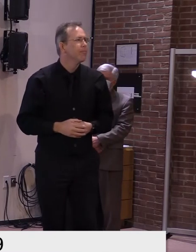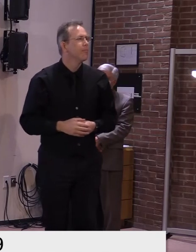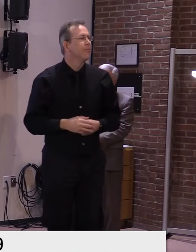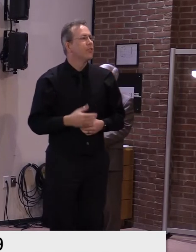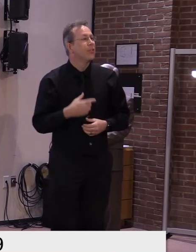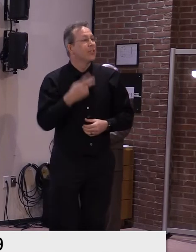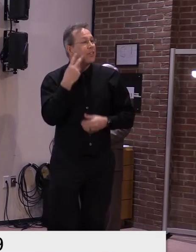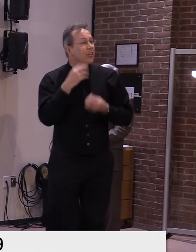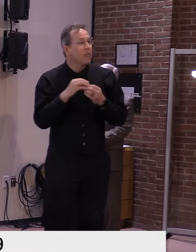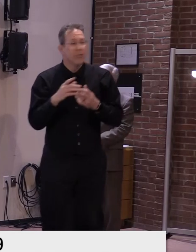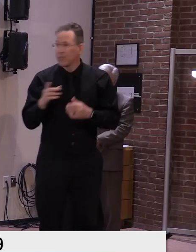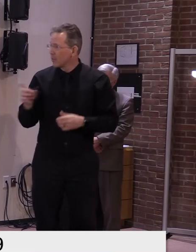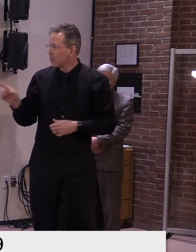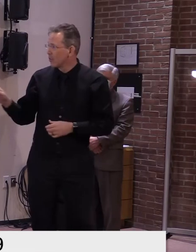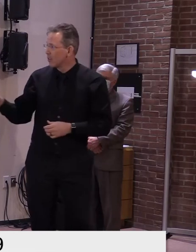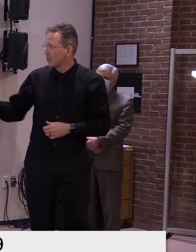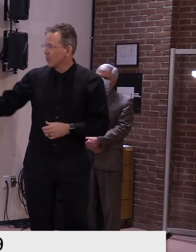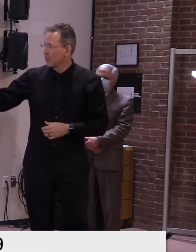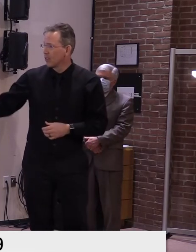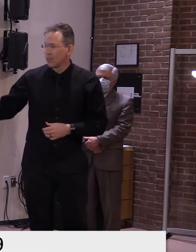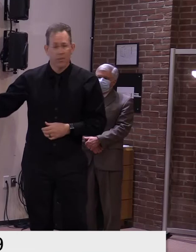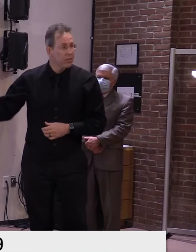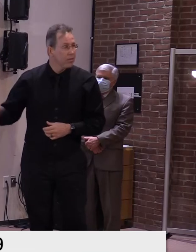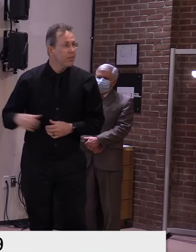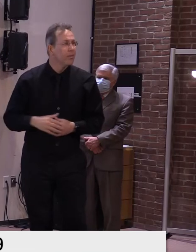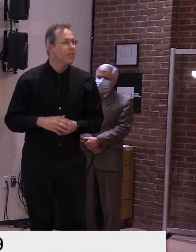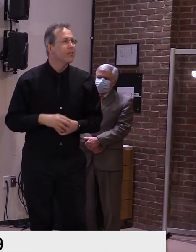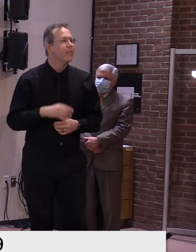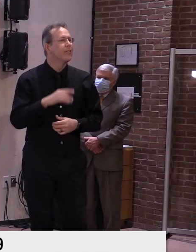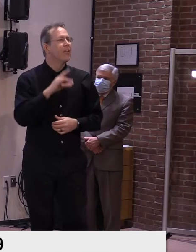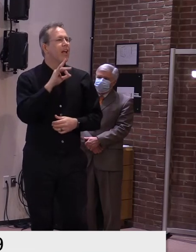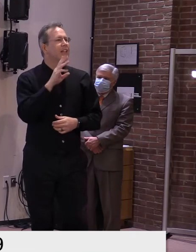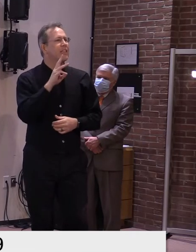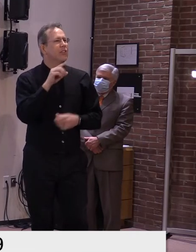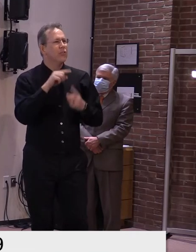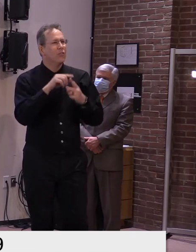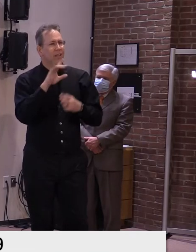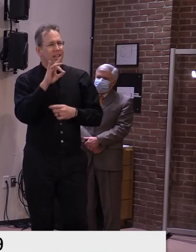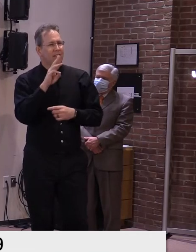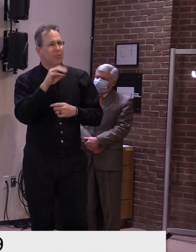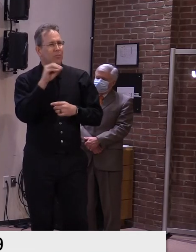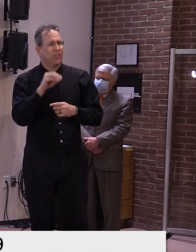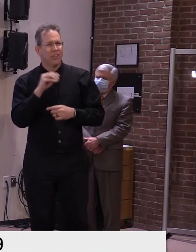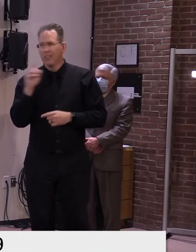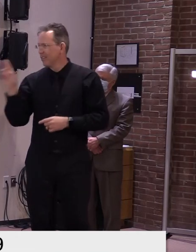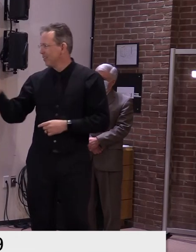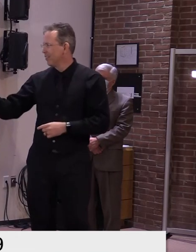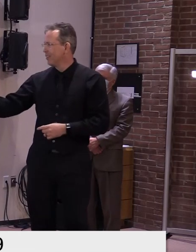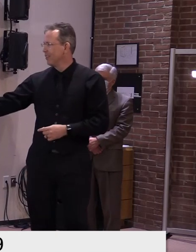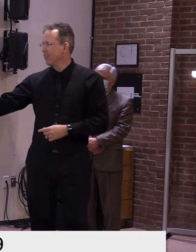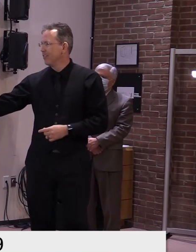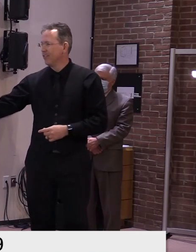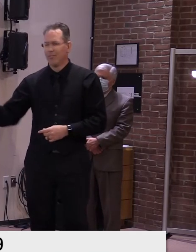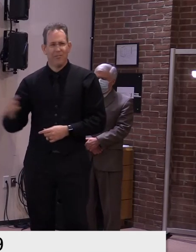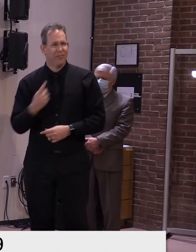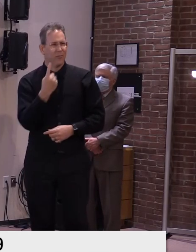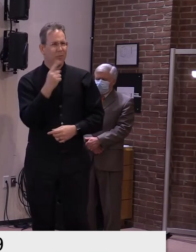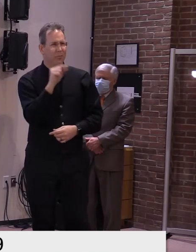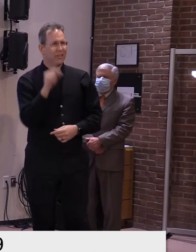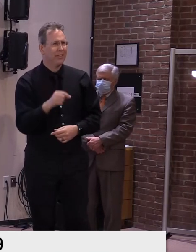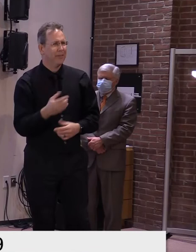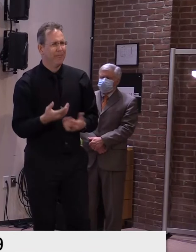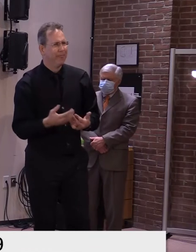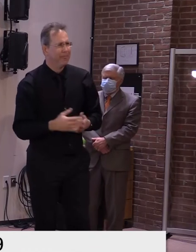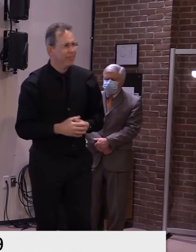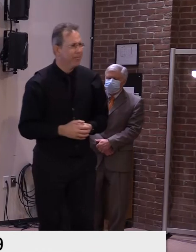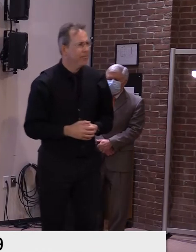86.06% is in these smaller numbers could just be, an accounting